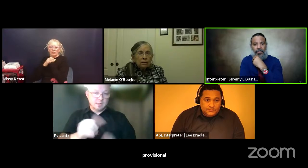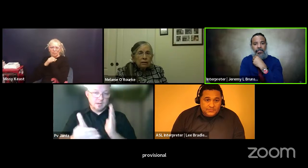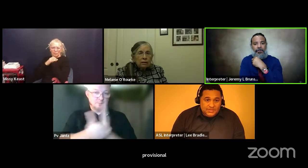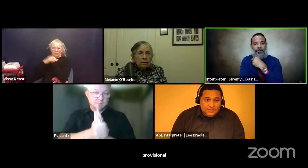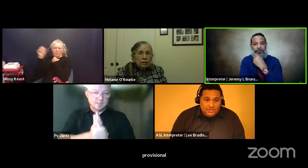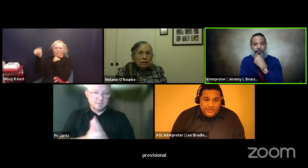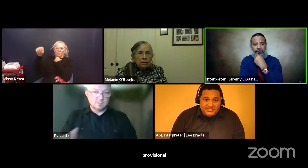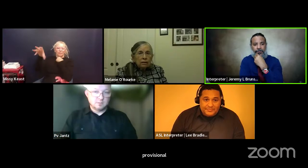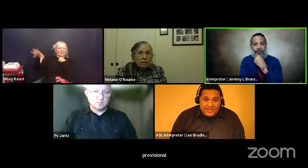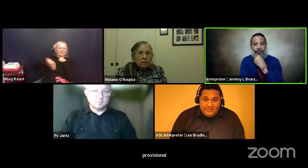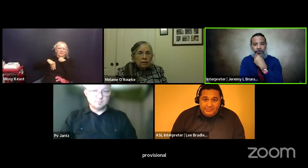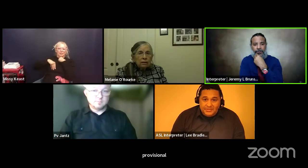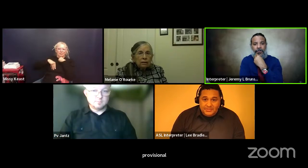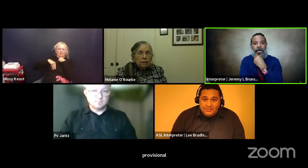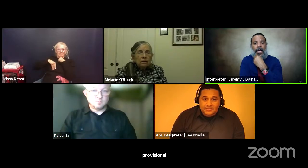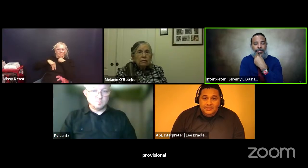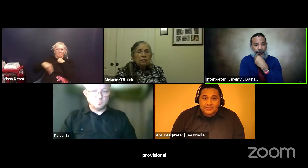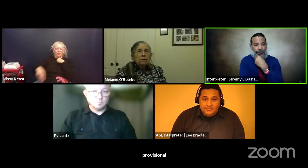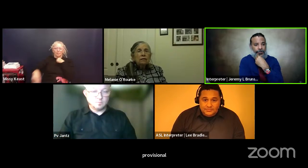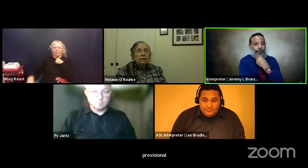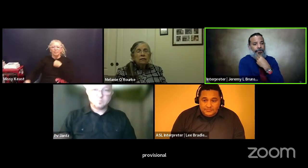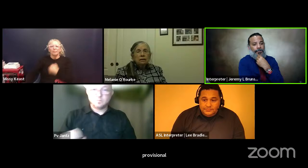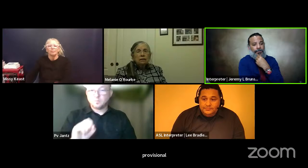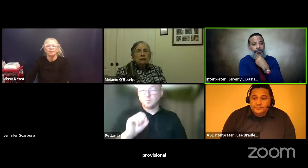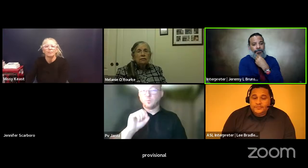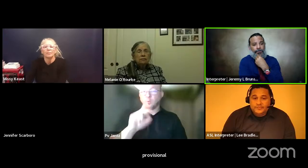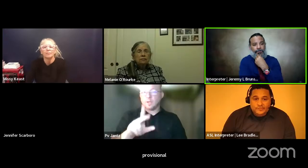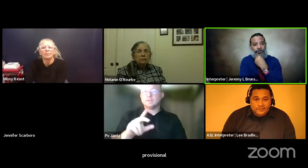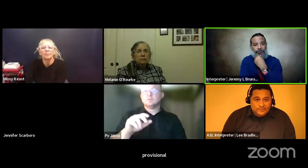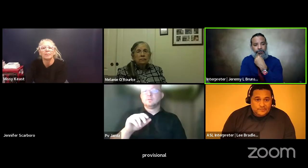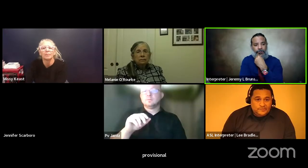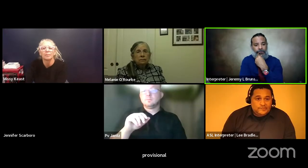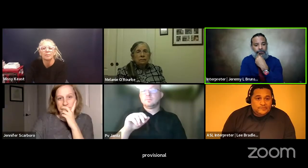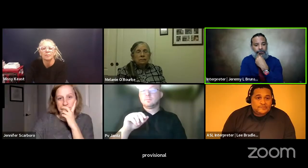That works. Do you accept that amendment? I do.